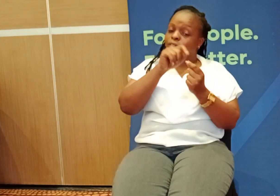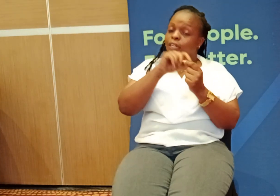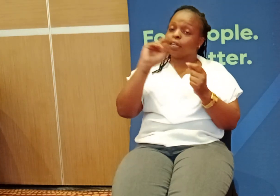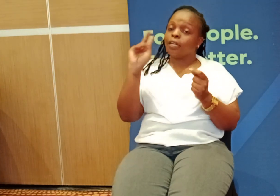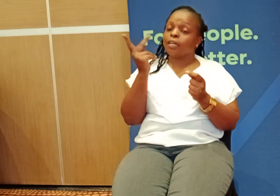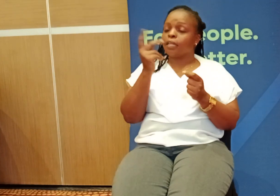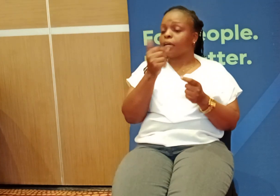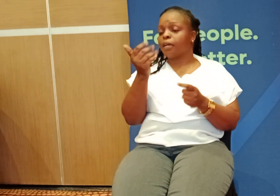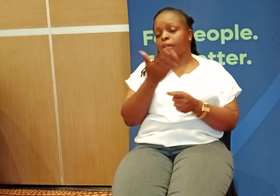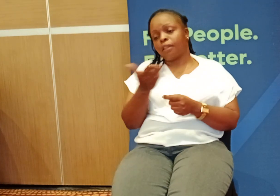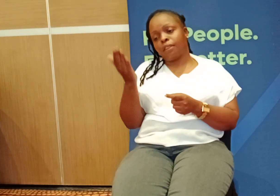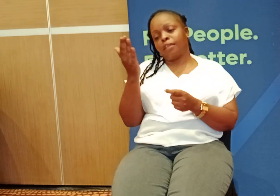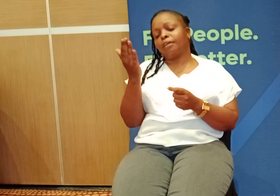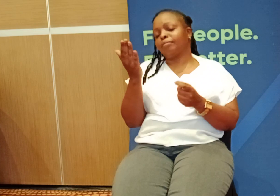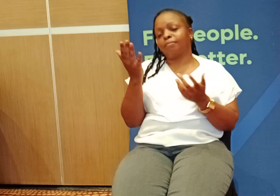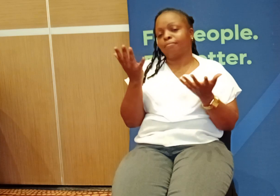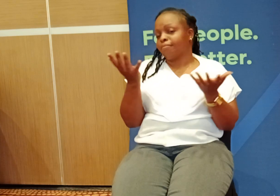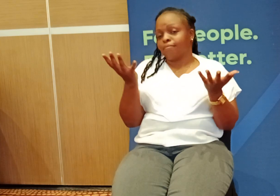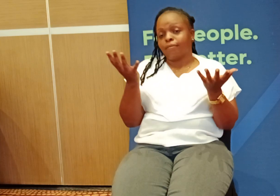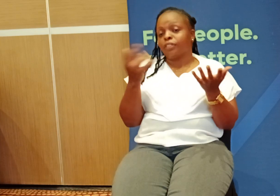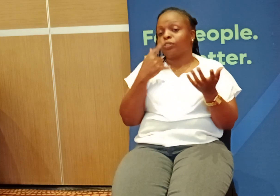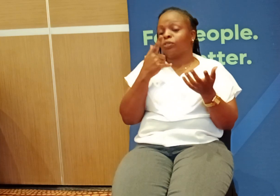goes. So let's just say 100%